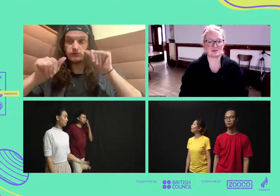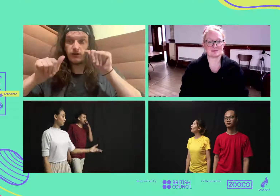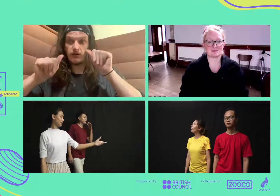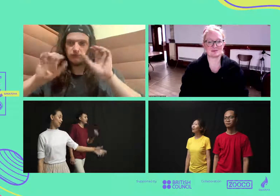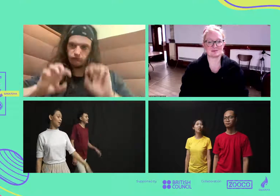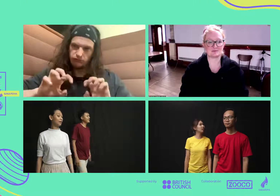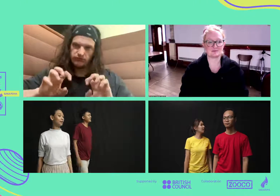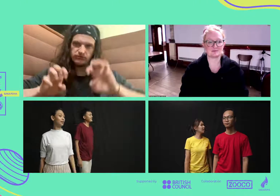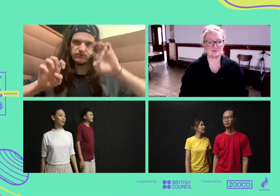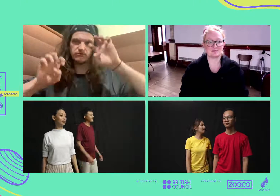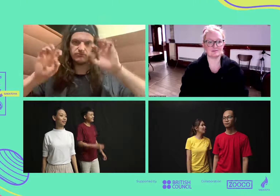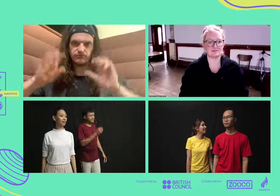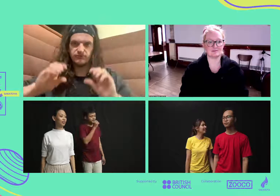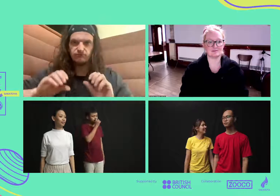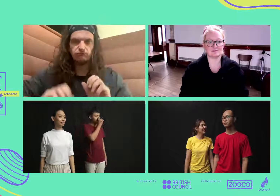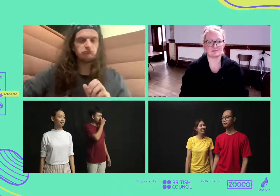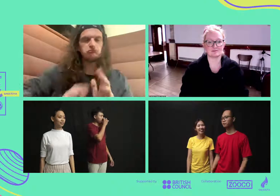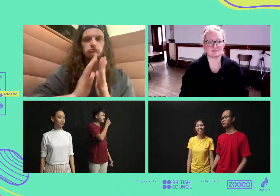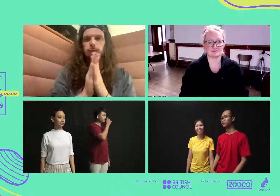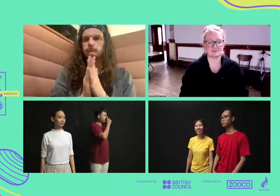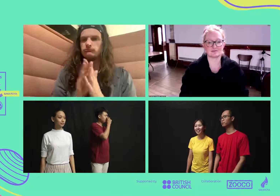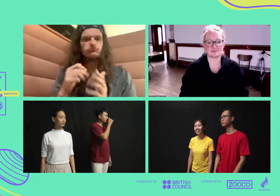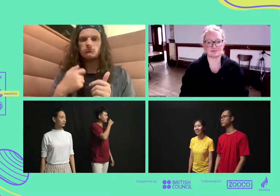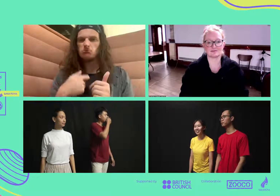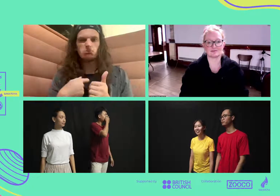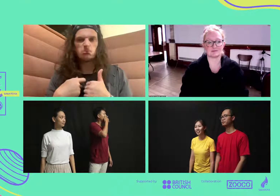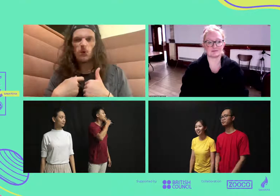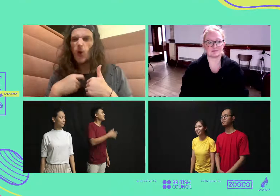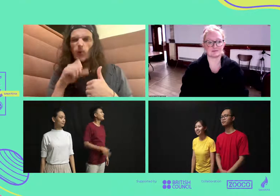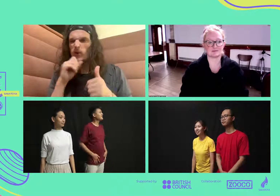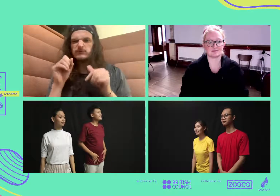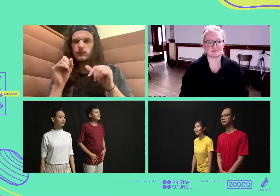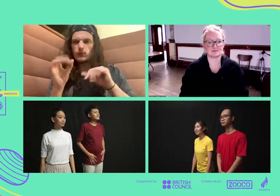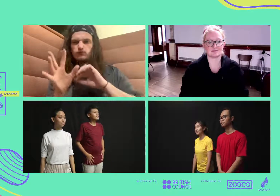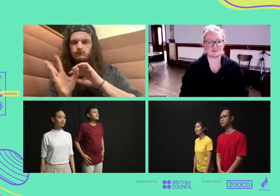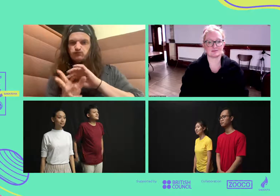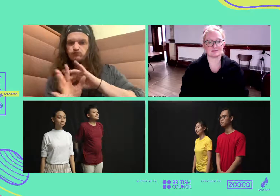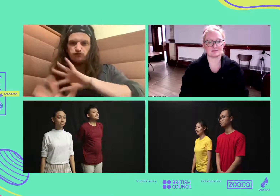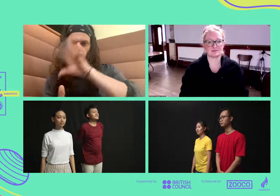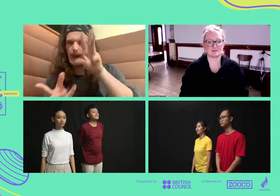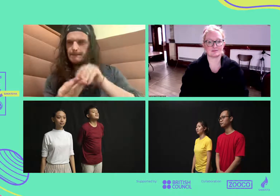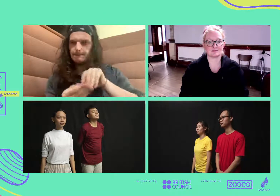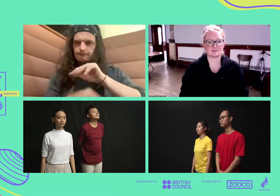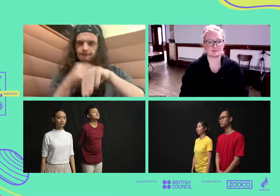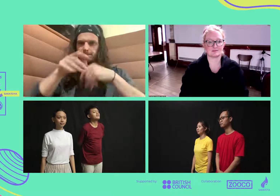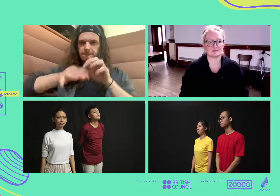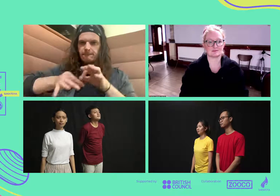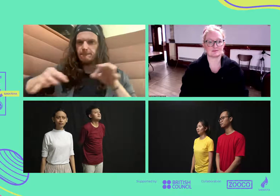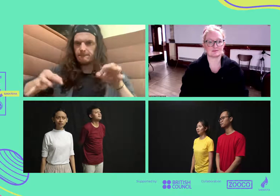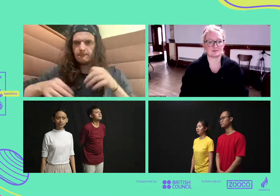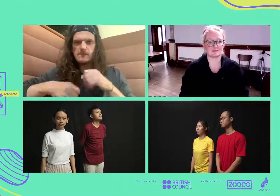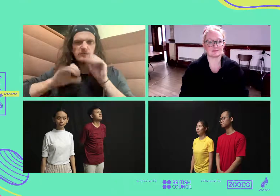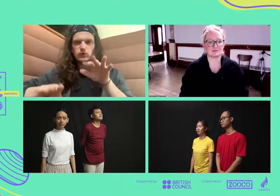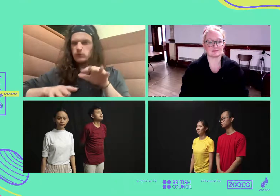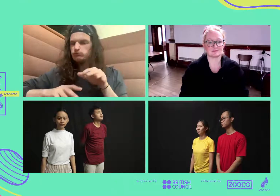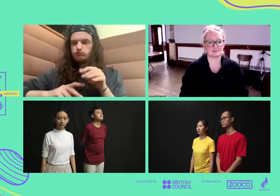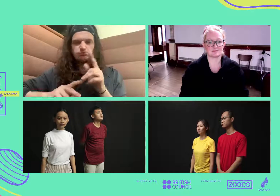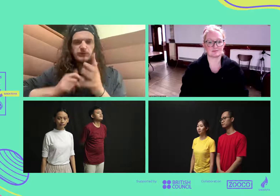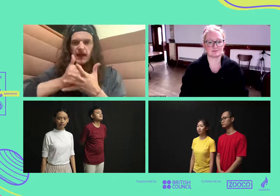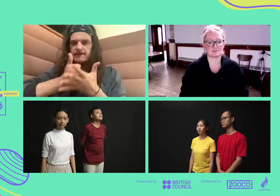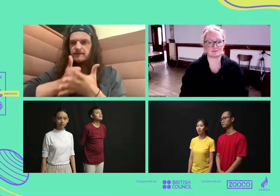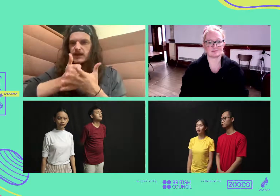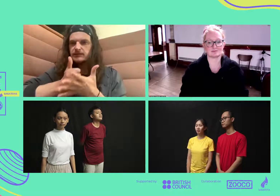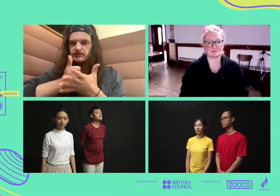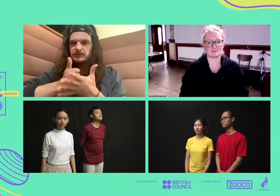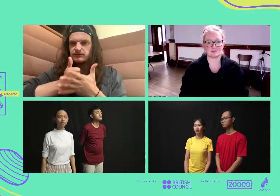Okay, sorry. Unfortunately, the internet quality is really poor. So I think I will just wrap